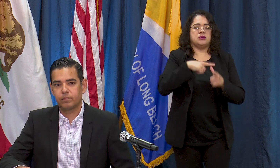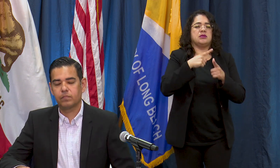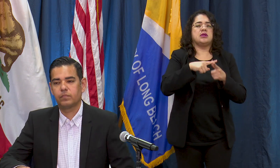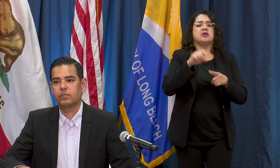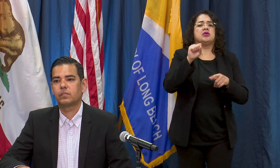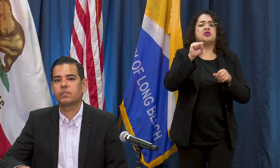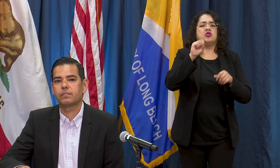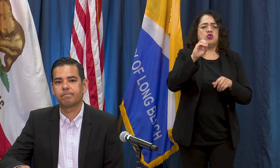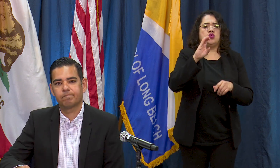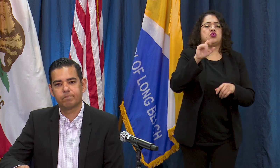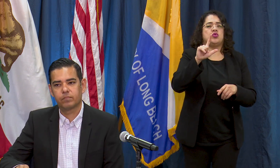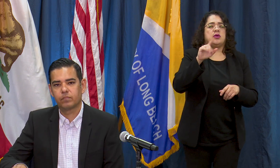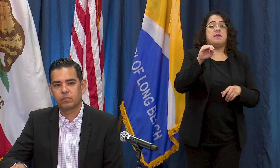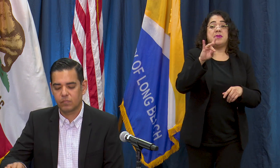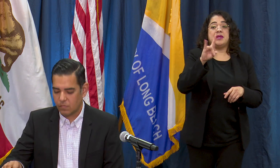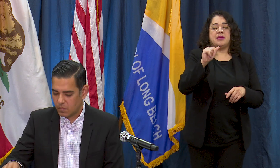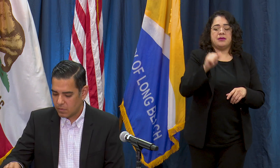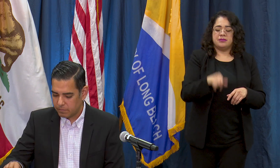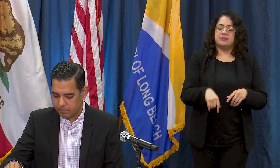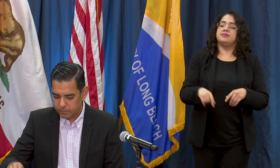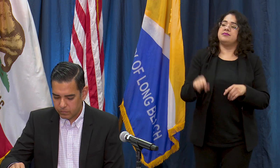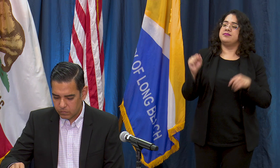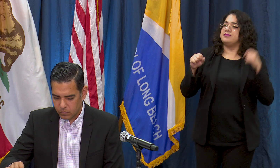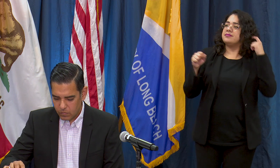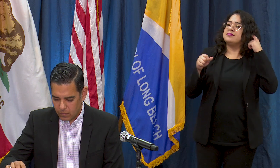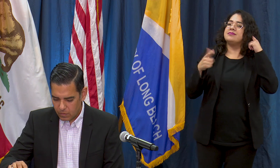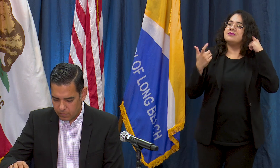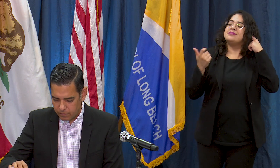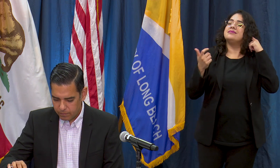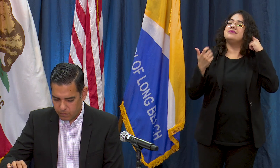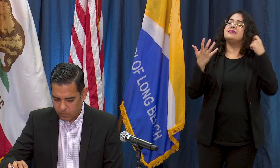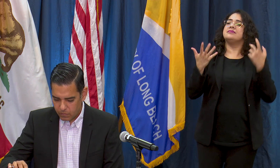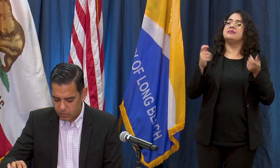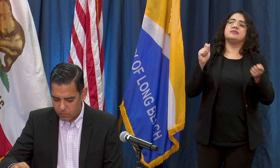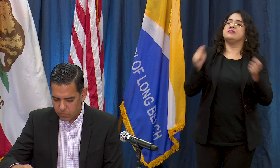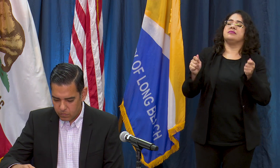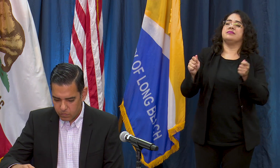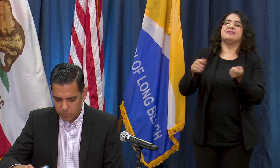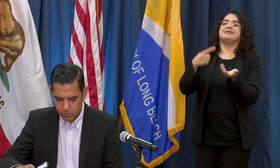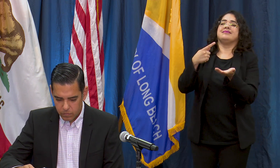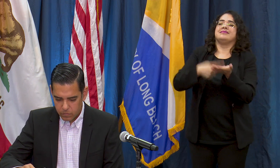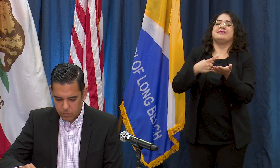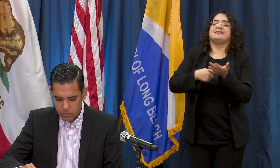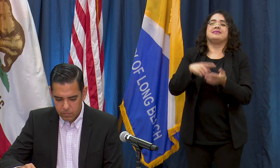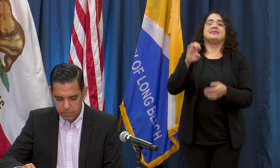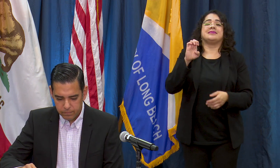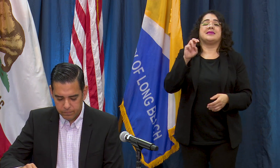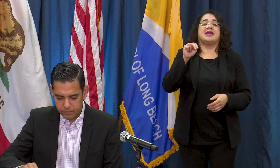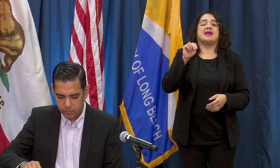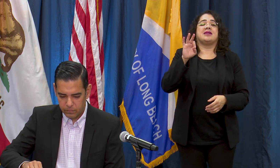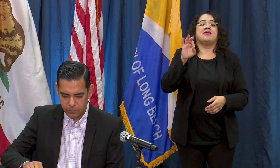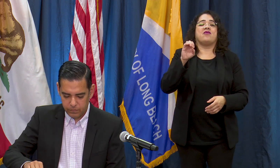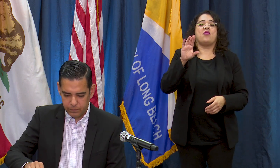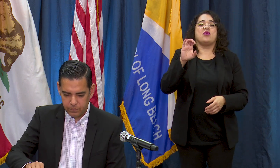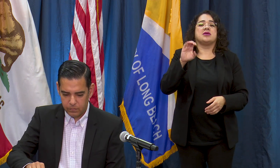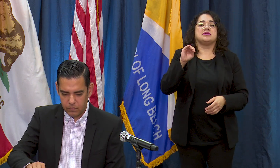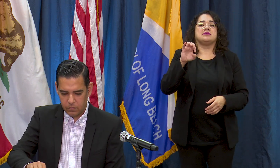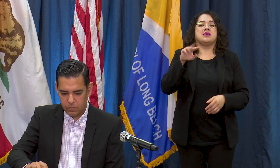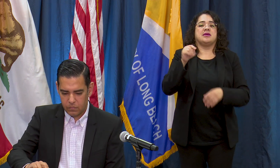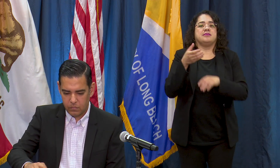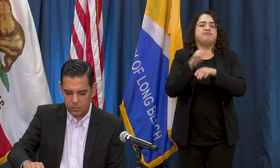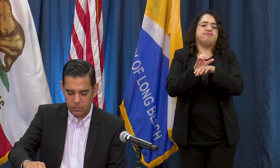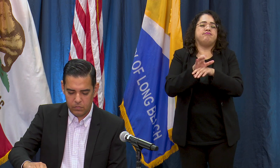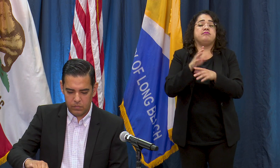Jeremiah, go ahead. Hi, guys. Thanks again. Shifting gears a little bit on this one, talking about enforcement. You talked about over the weekend, most